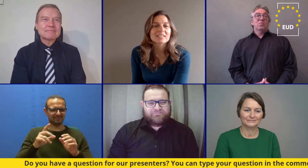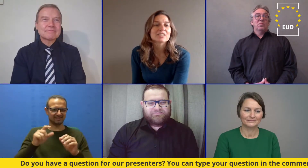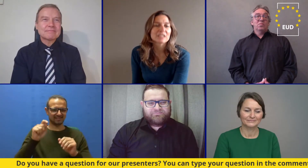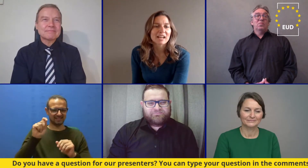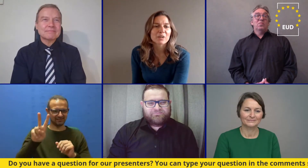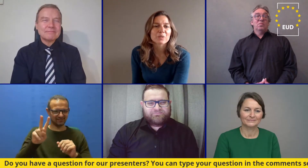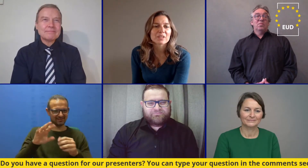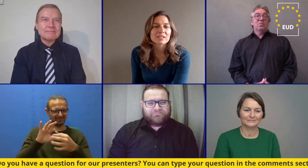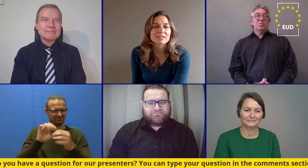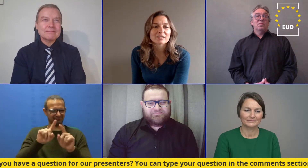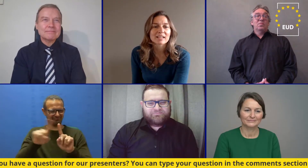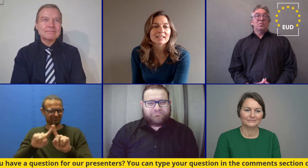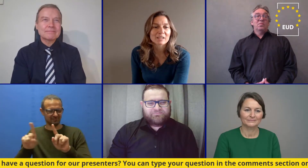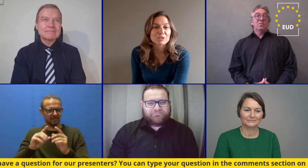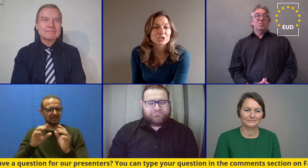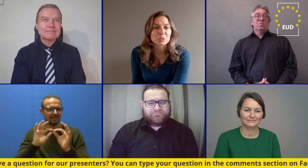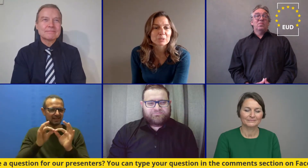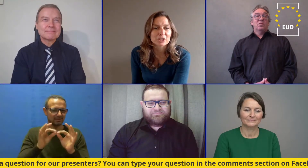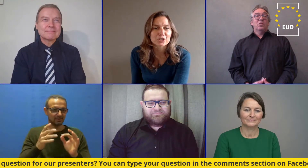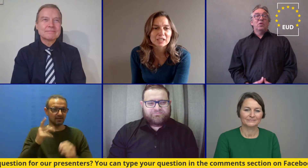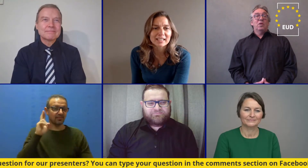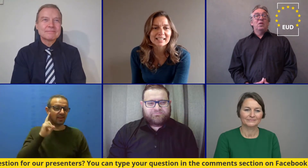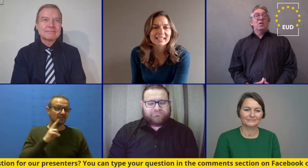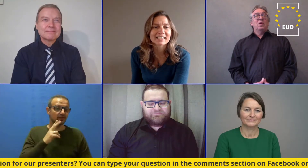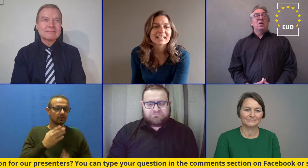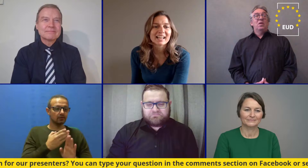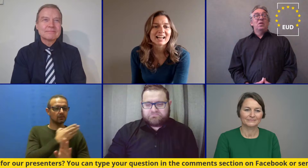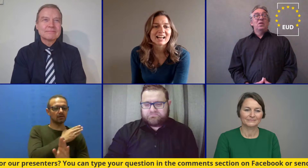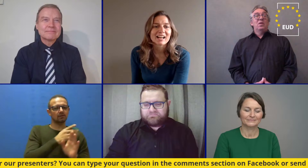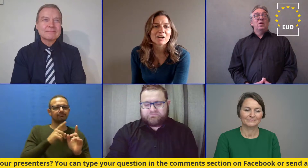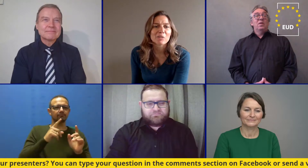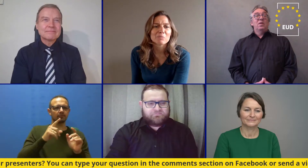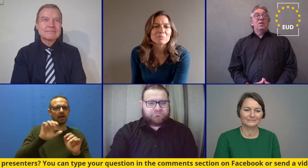Until now, the sign language interpreting training